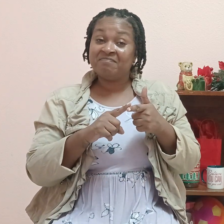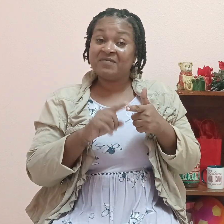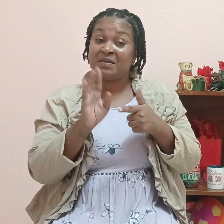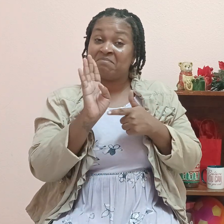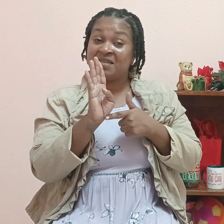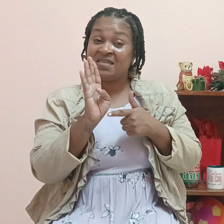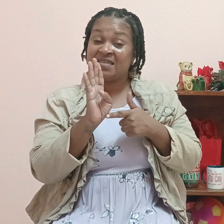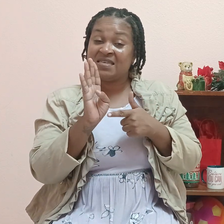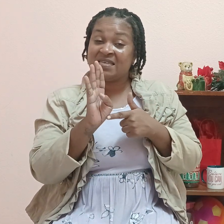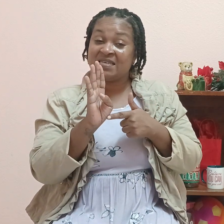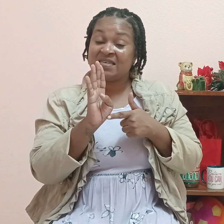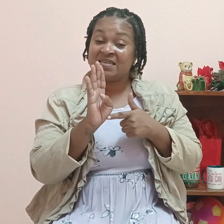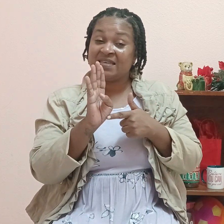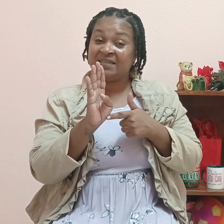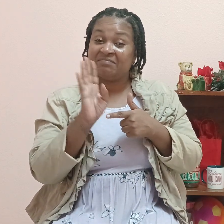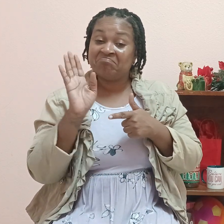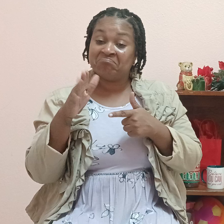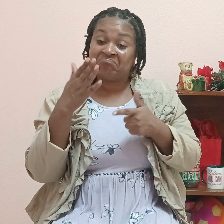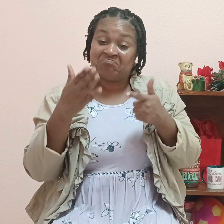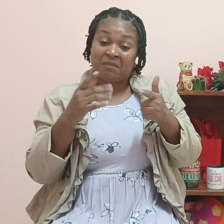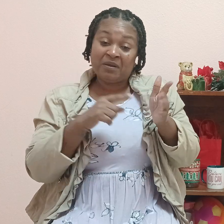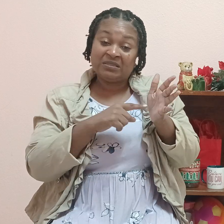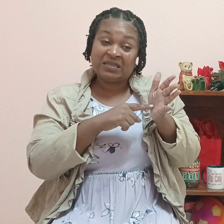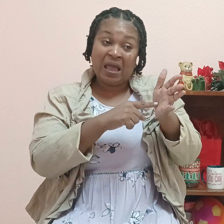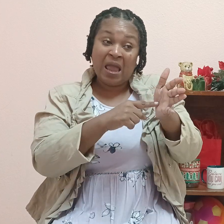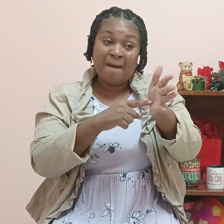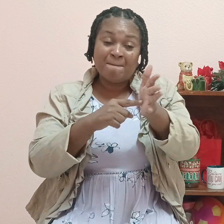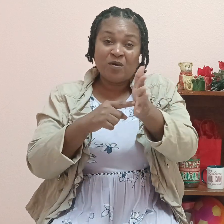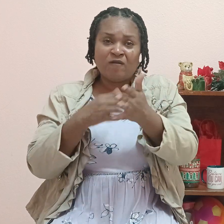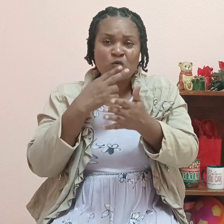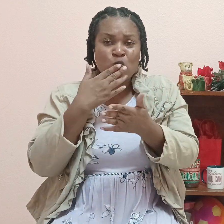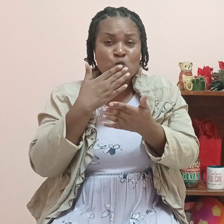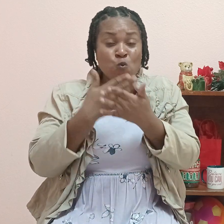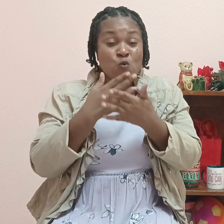B, a symbol of good luck for the new year.